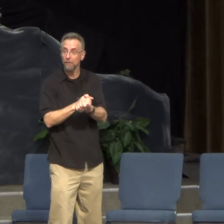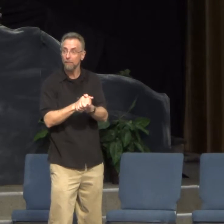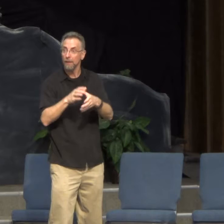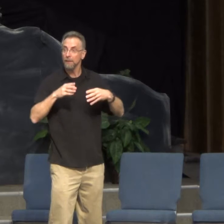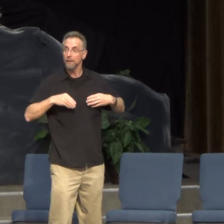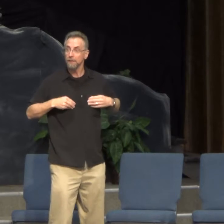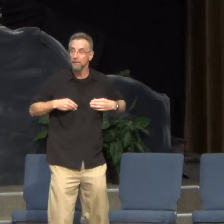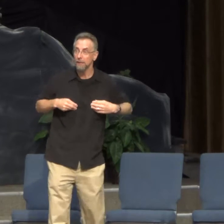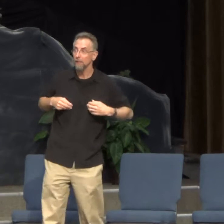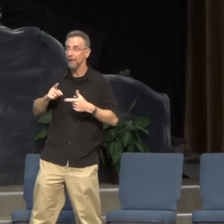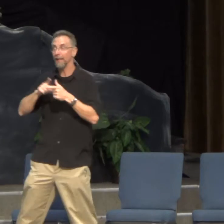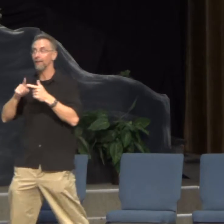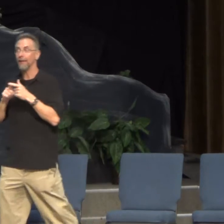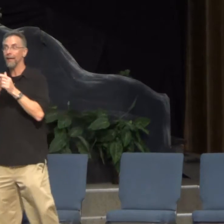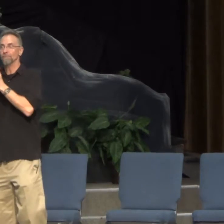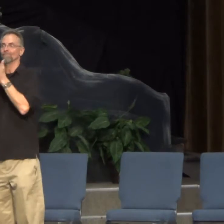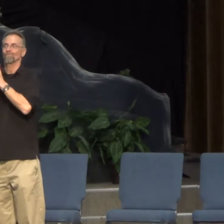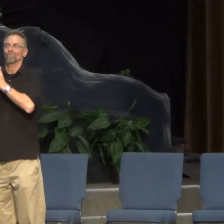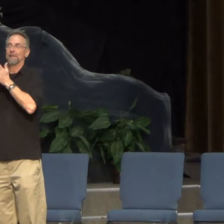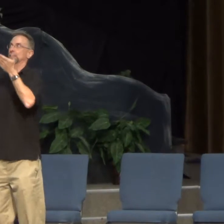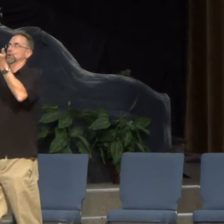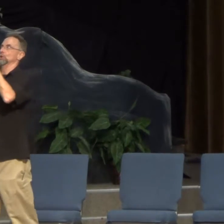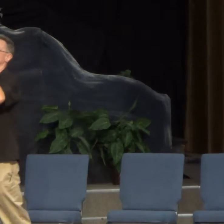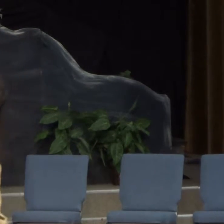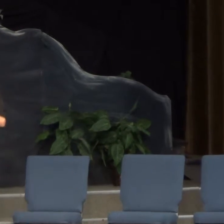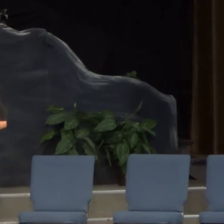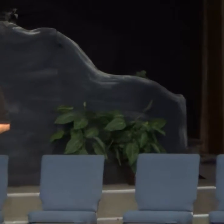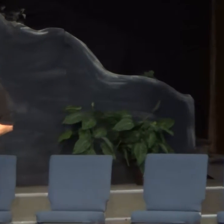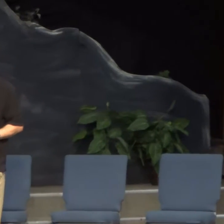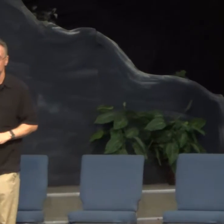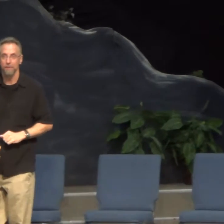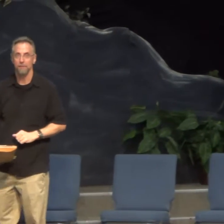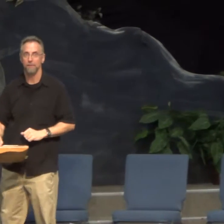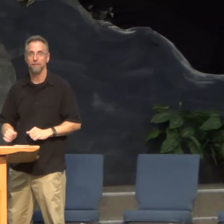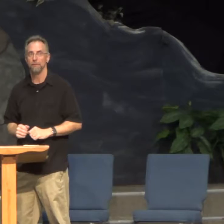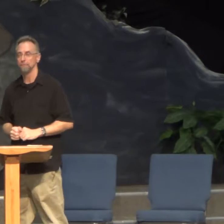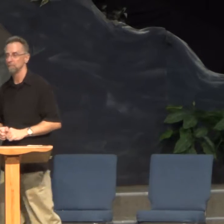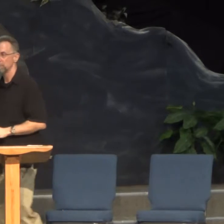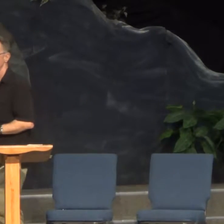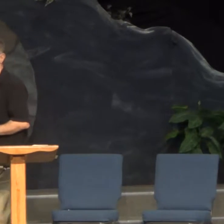How? By accepting Him, by serving Him,